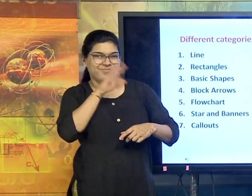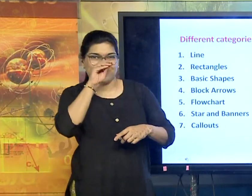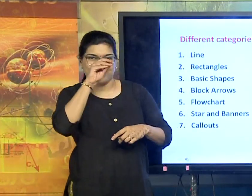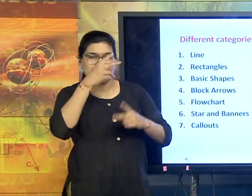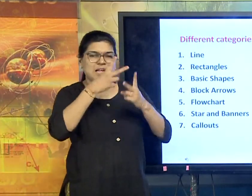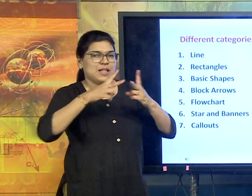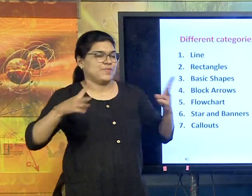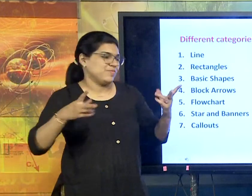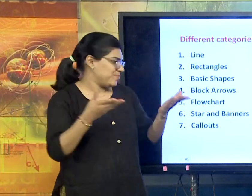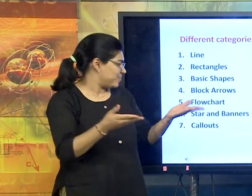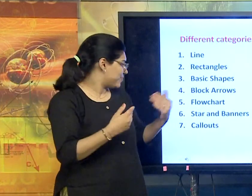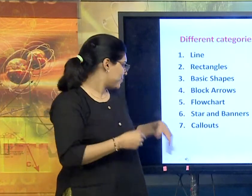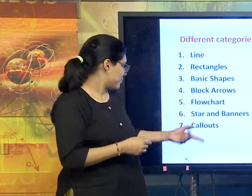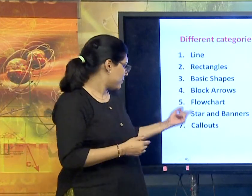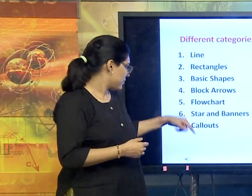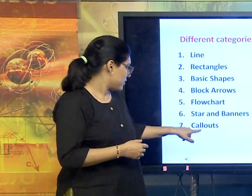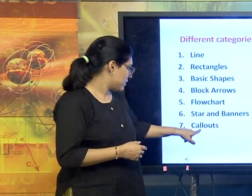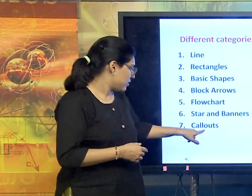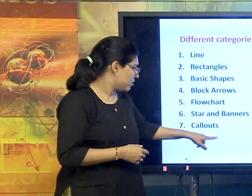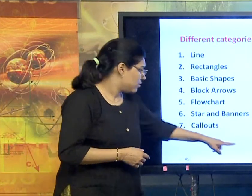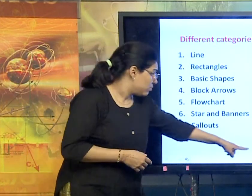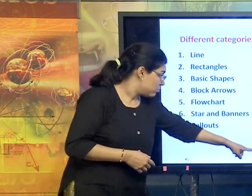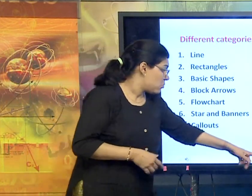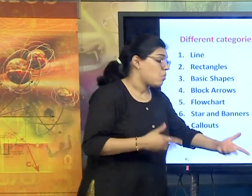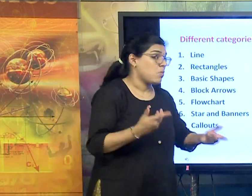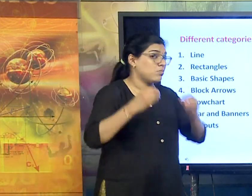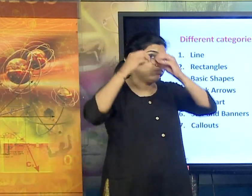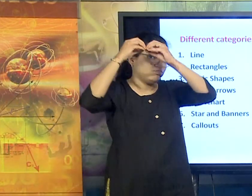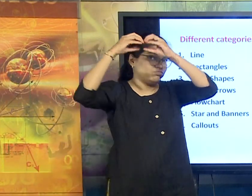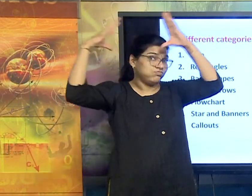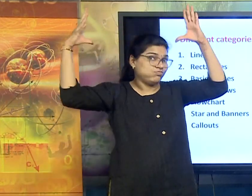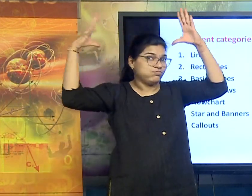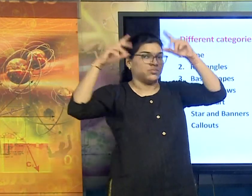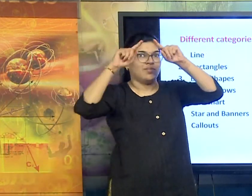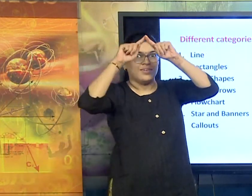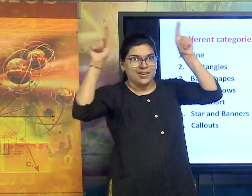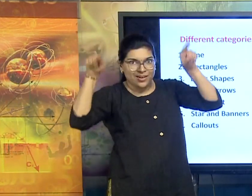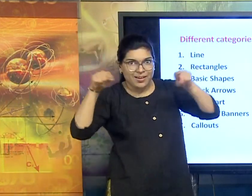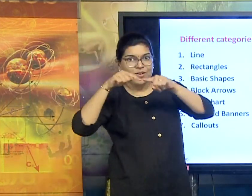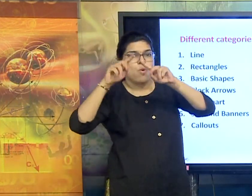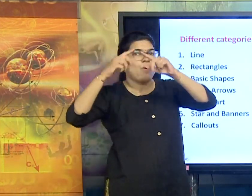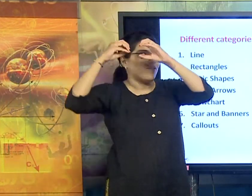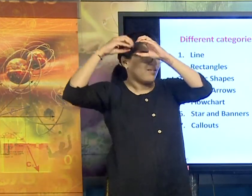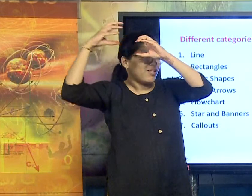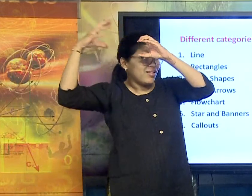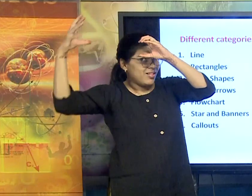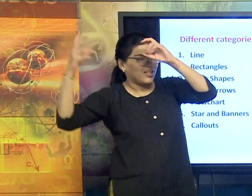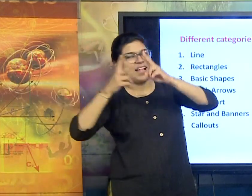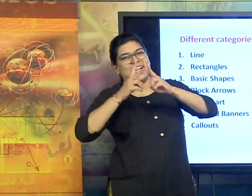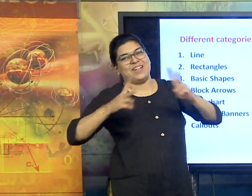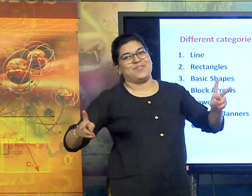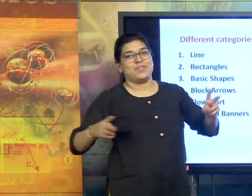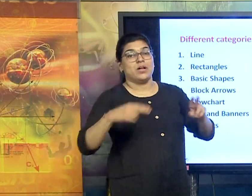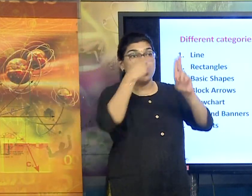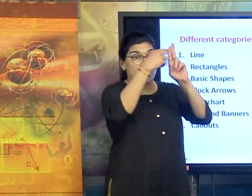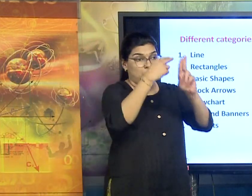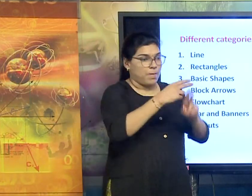be minimized and maximized according to our need. Then call outs are those bubbles which we use